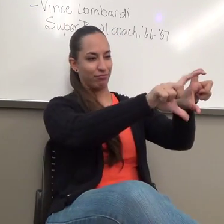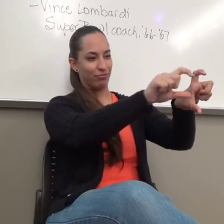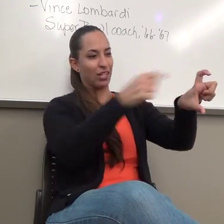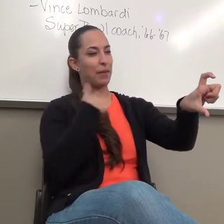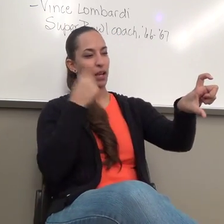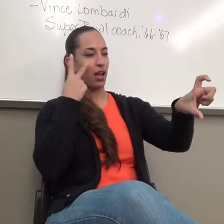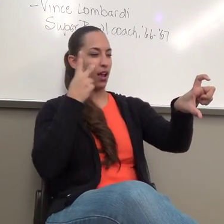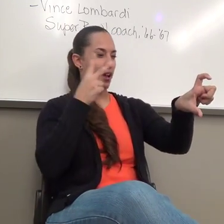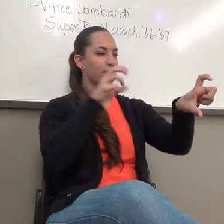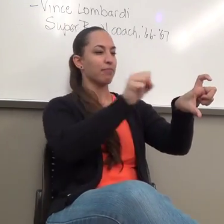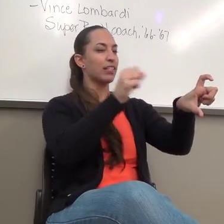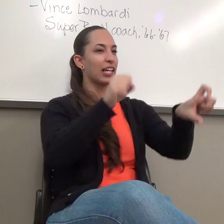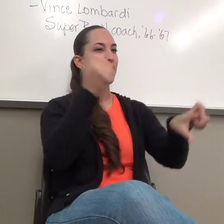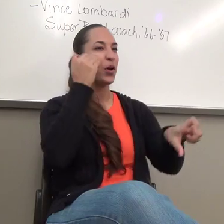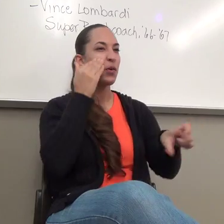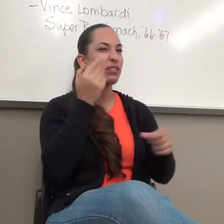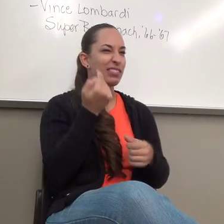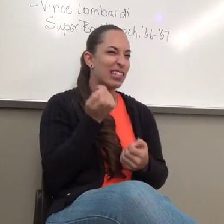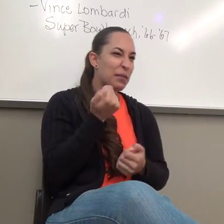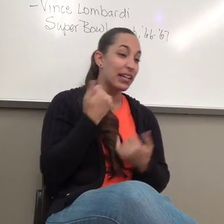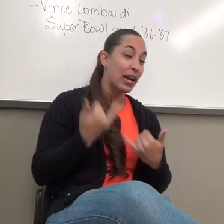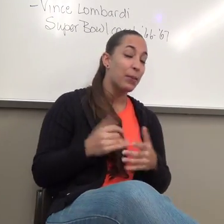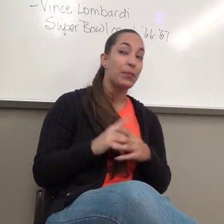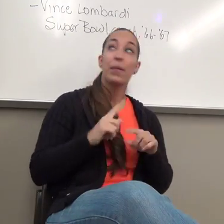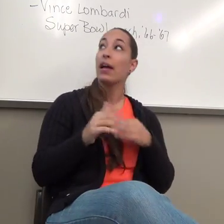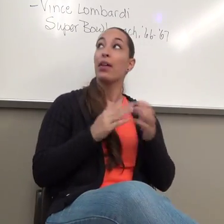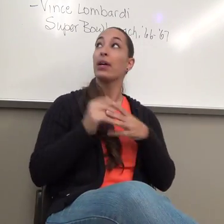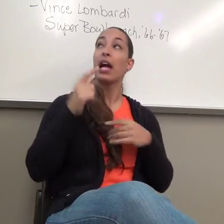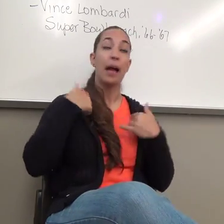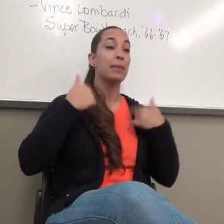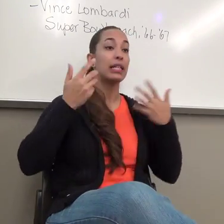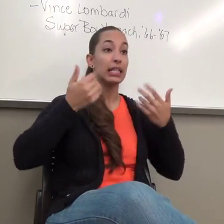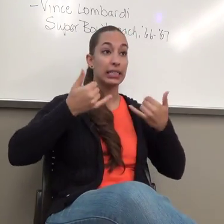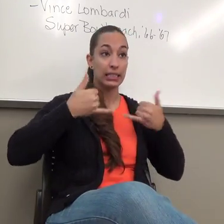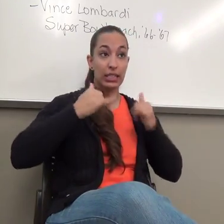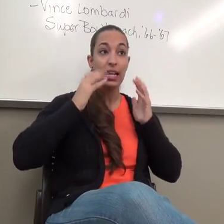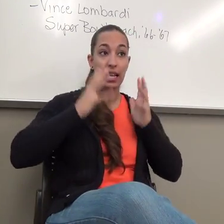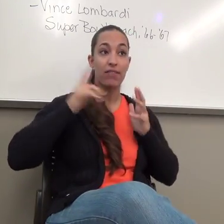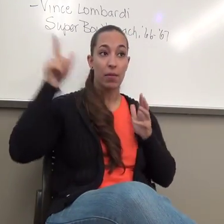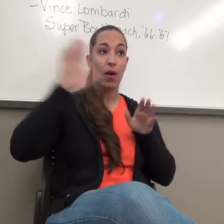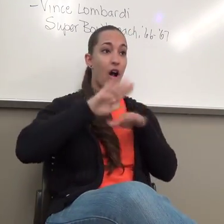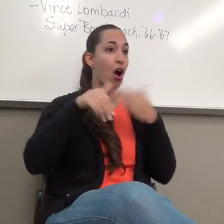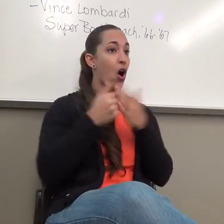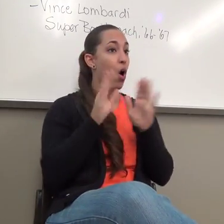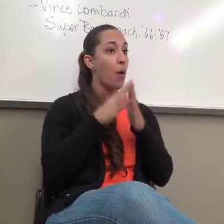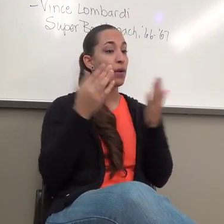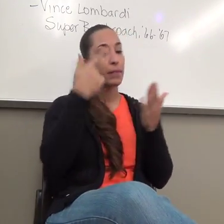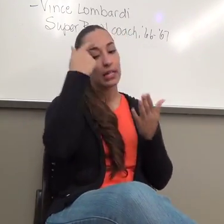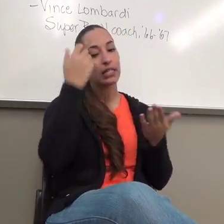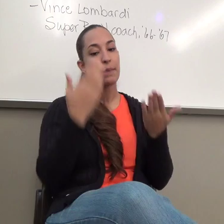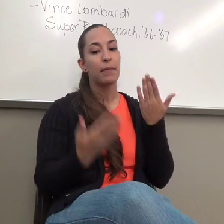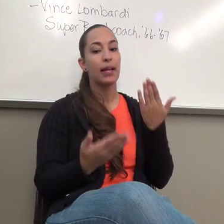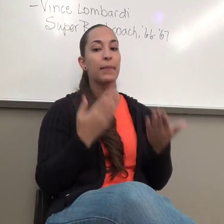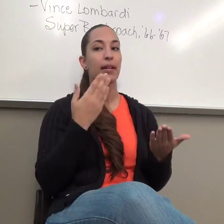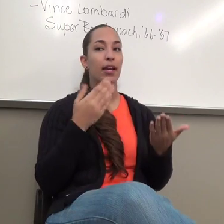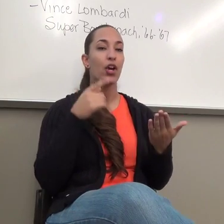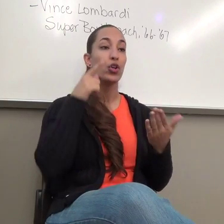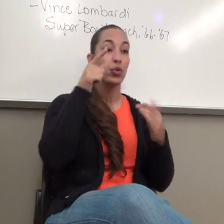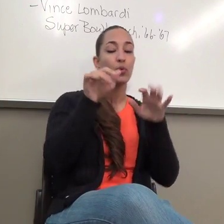of the other ones. That's why I'm leaving them all open. Because maybe you didn't get 300 words today, but you thought about something else about that first one. You